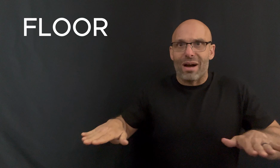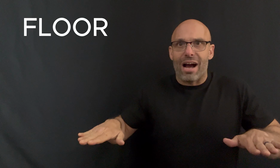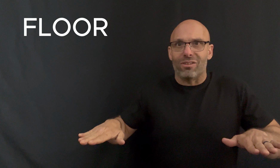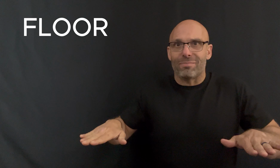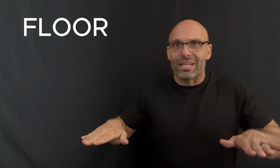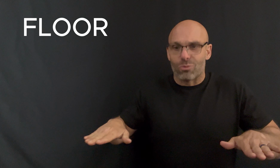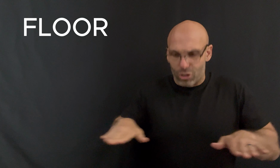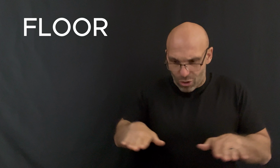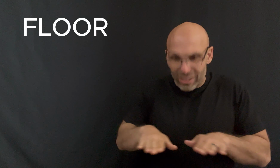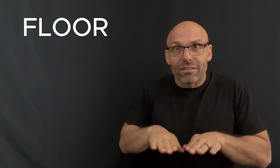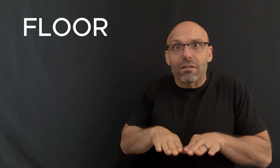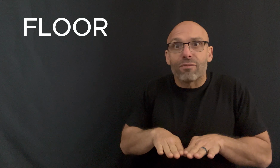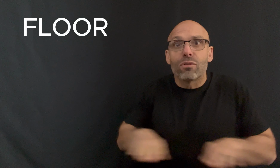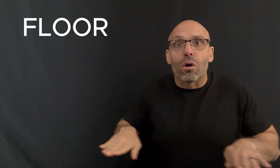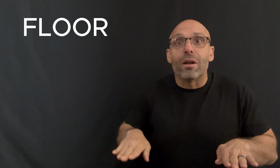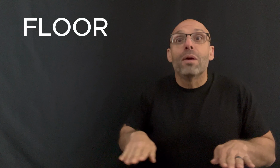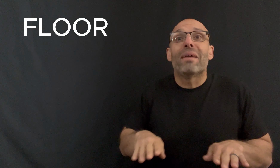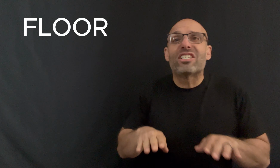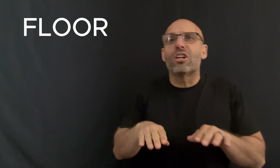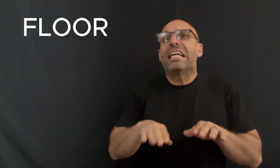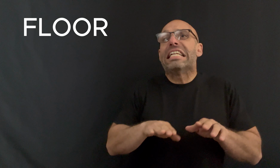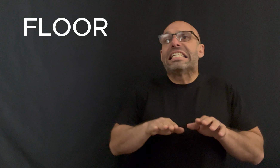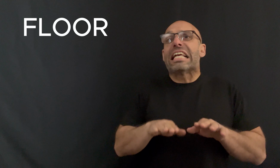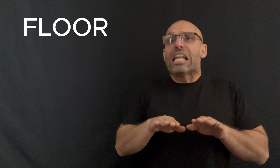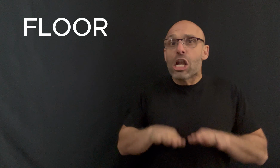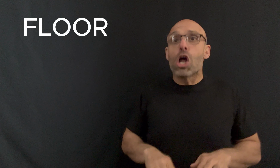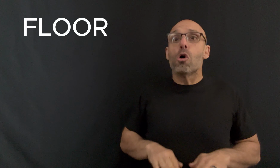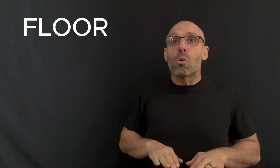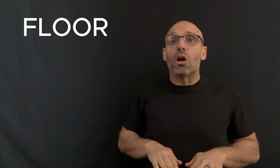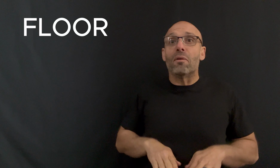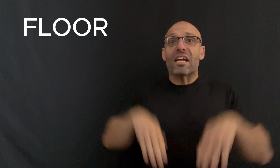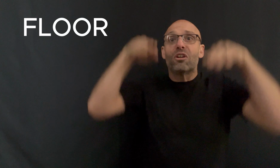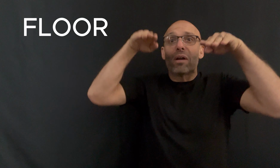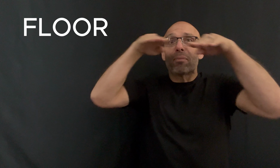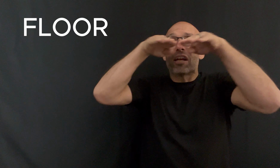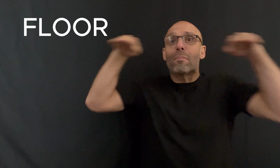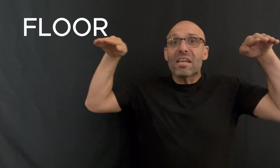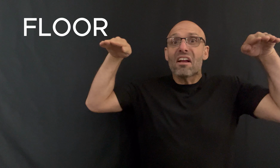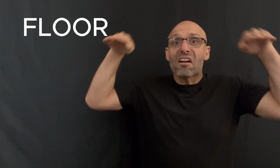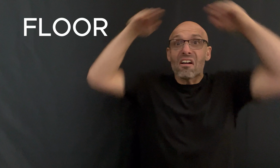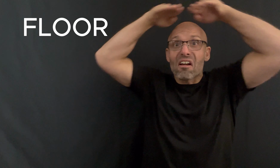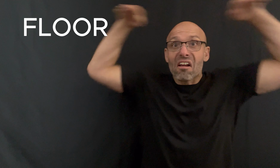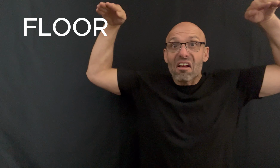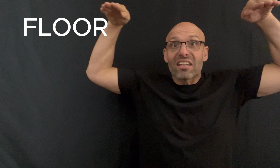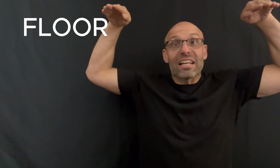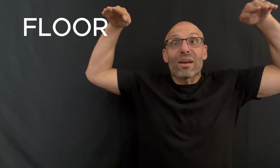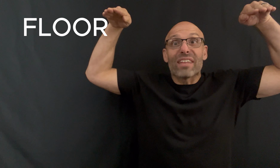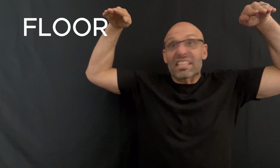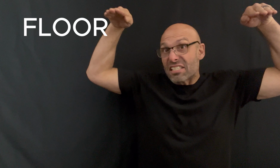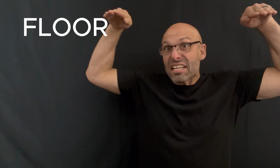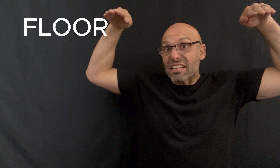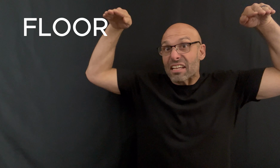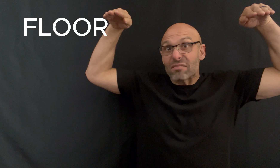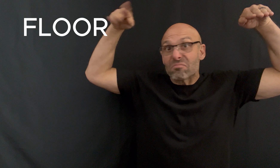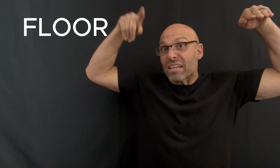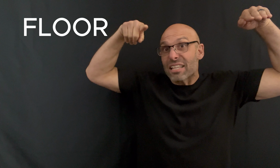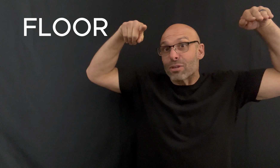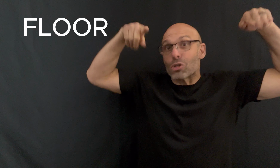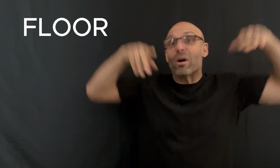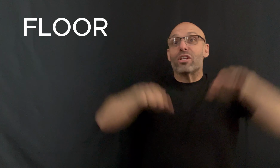out because we're showing the floor. Make sure it is lower, right? You don't wanna put it up here because now we have like the ceiling. That's not what you want. You want